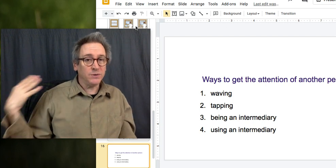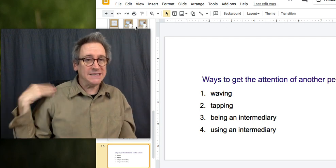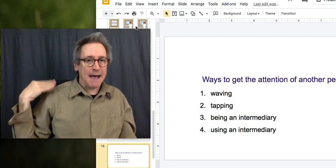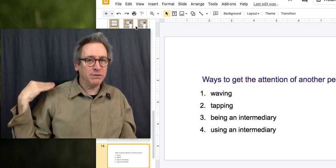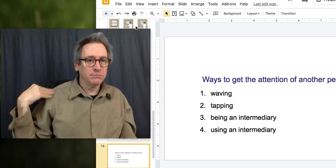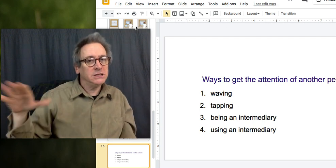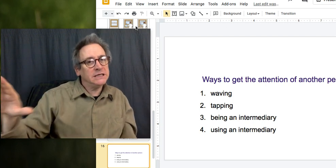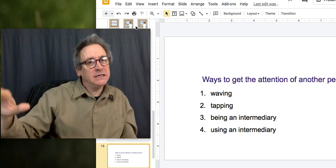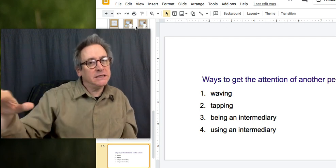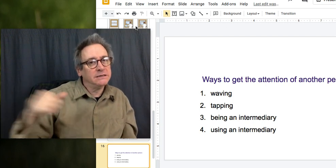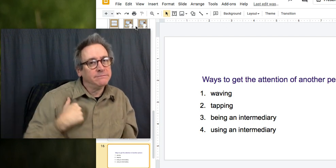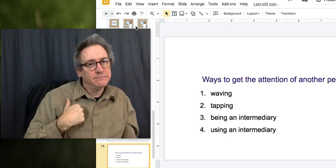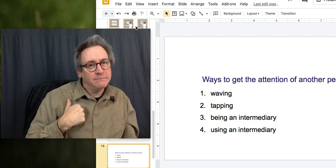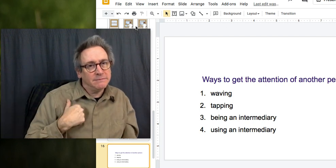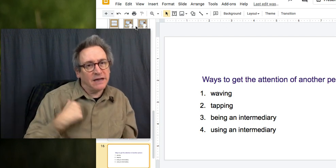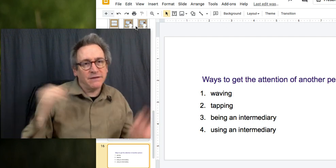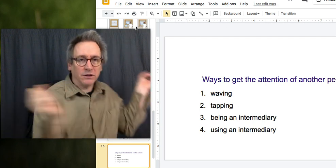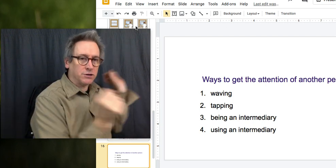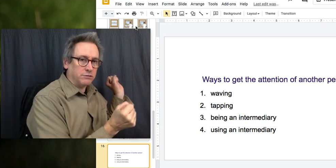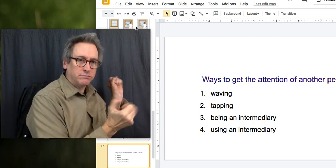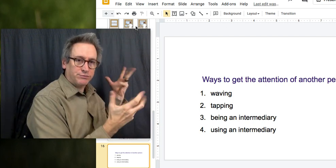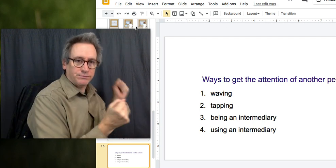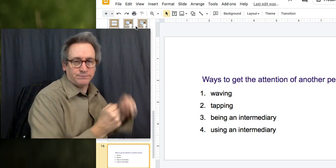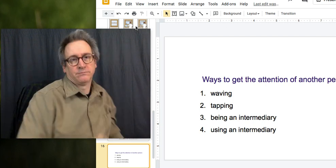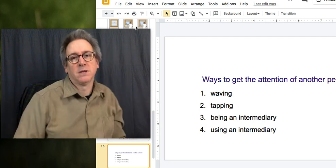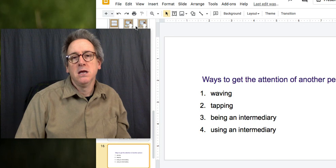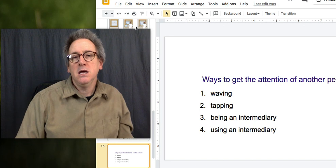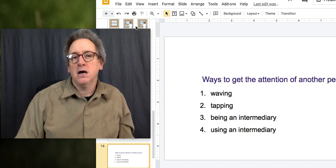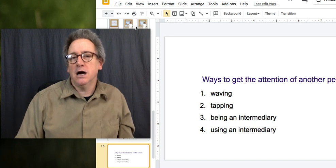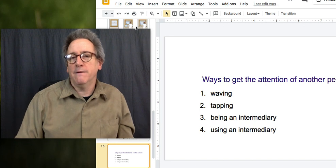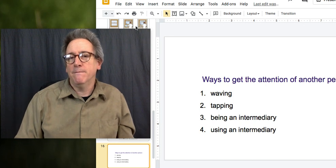So a tap, and then they'll turn.